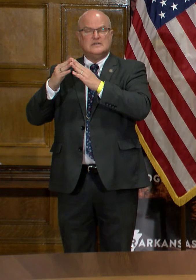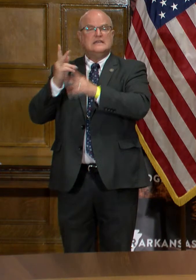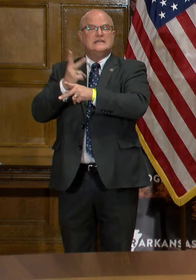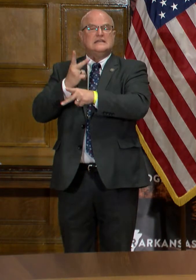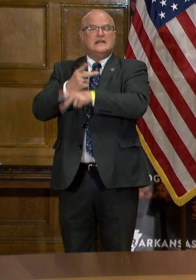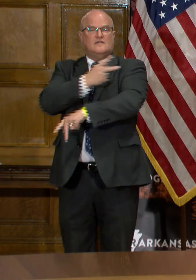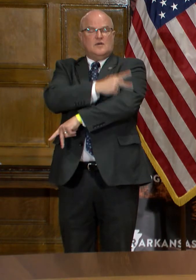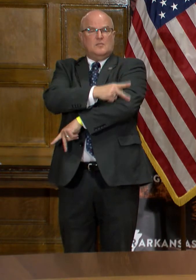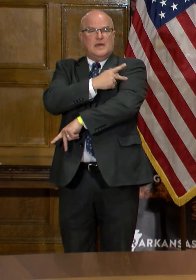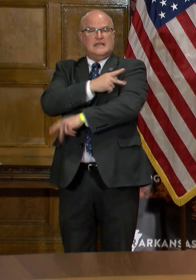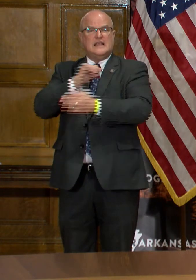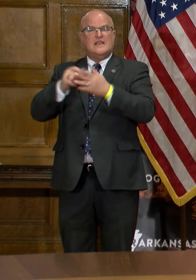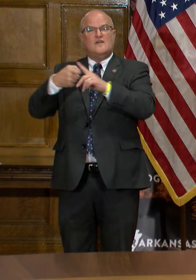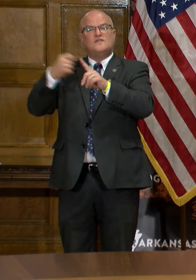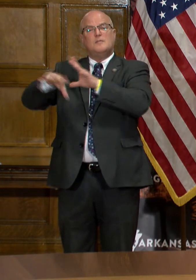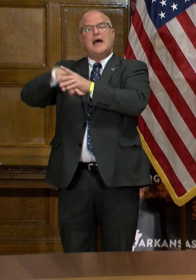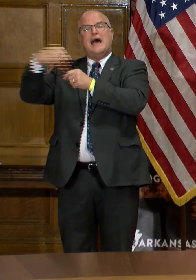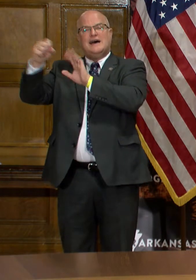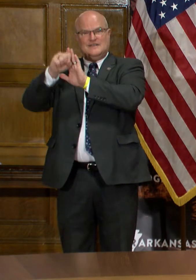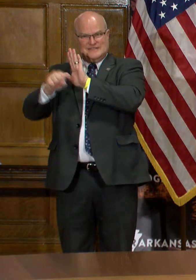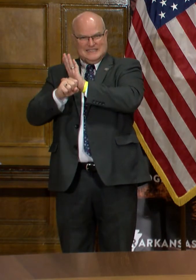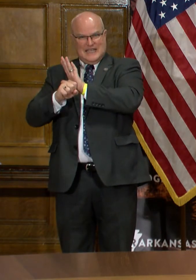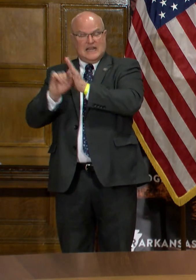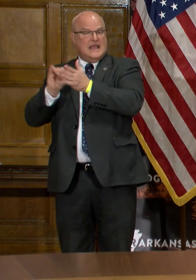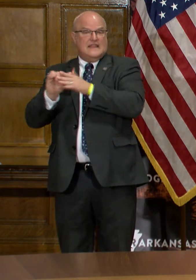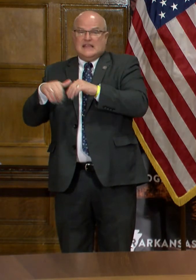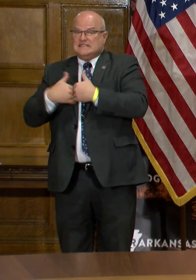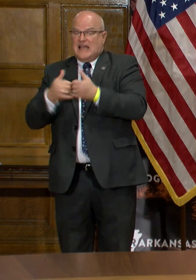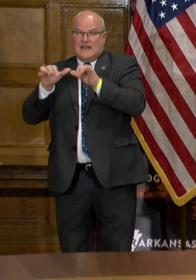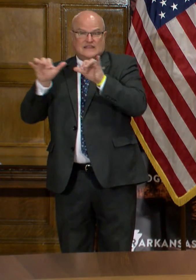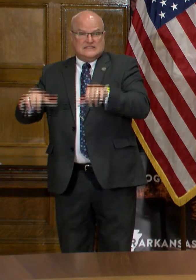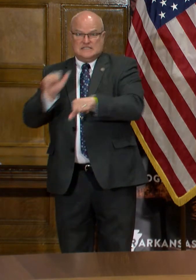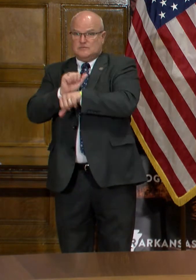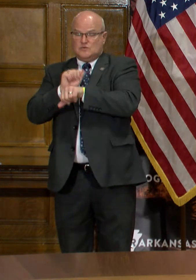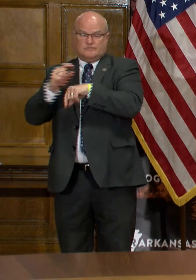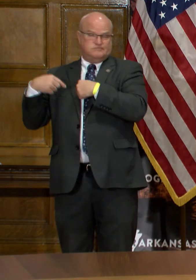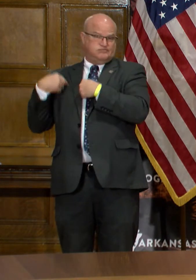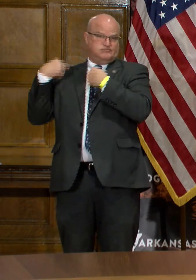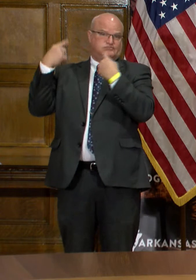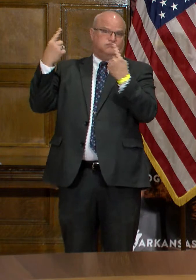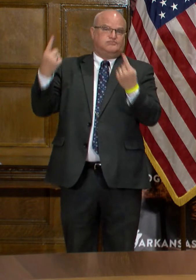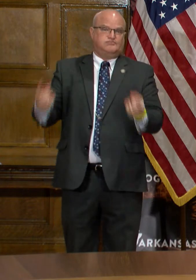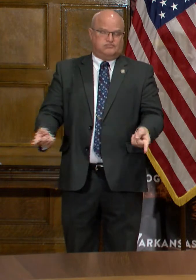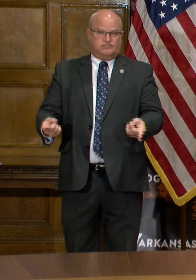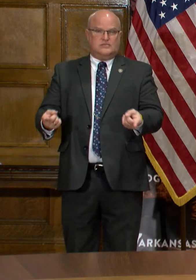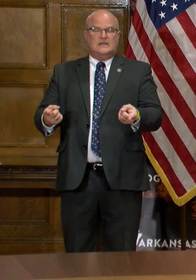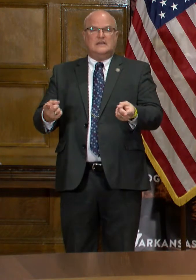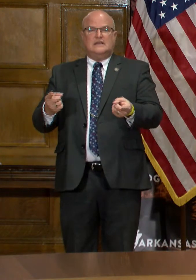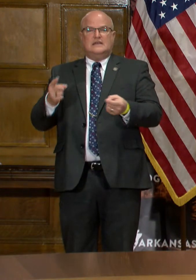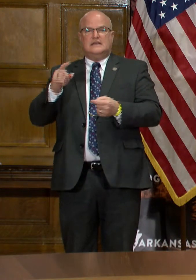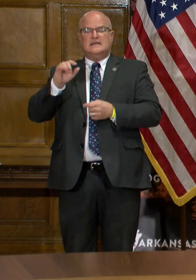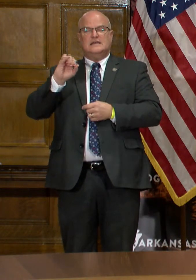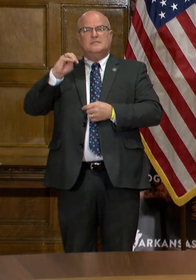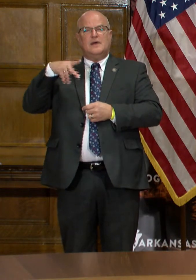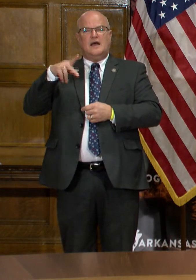caring for patients that are from out of state. And that is just how the system has worked with respect to EMTALA and trauma and all of those things. So